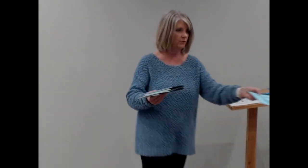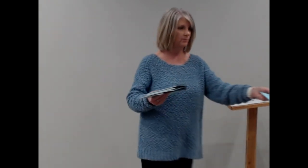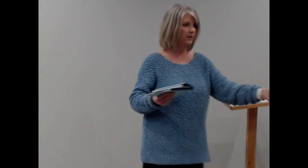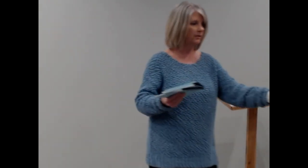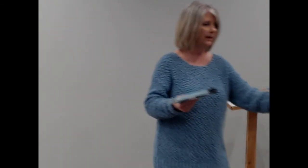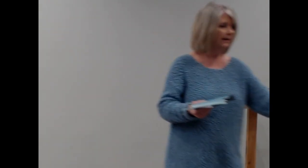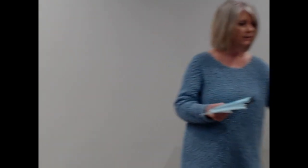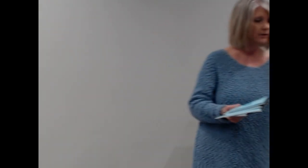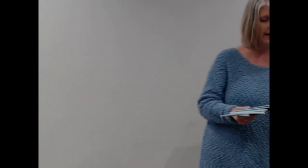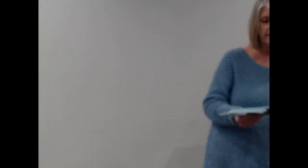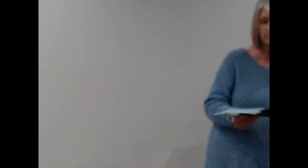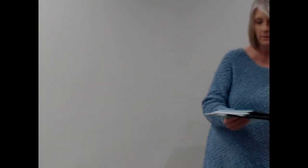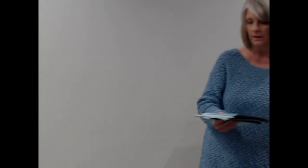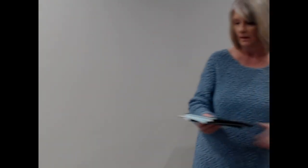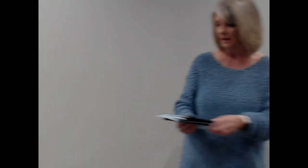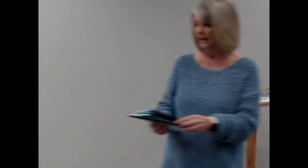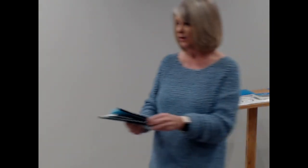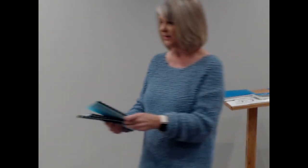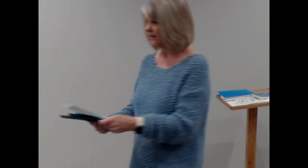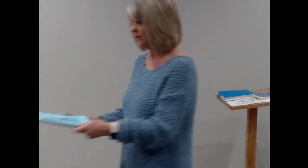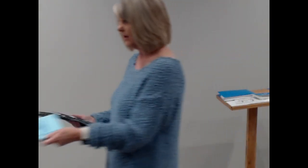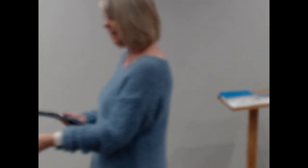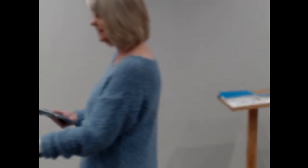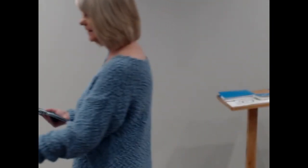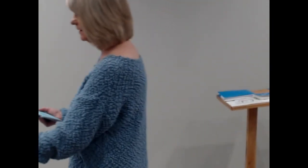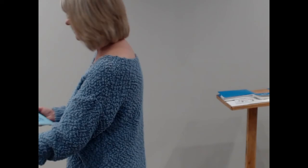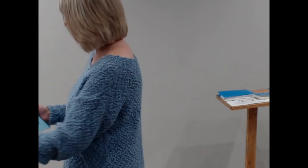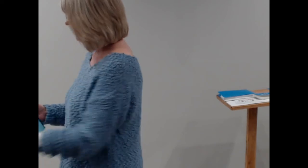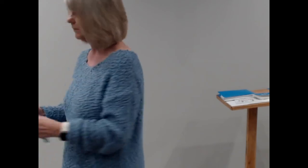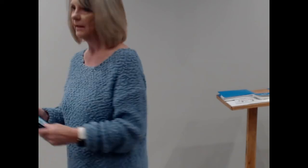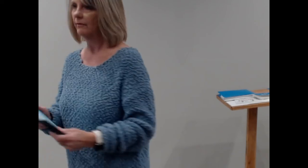there and kind of look at them and just give you an idea. Let me see how many I've got.